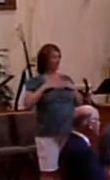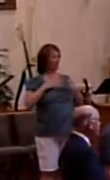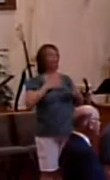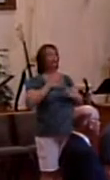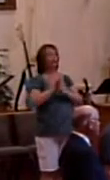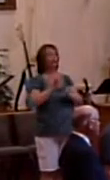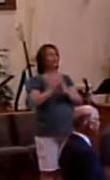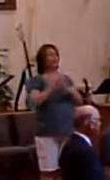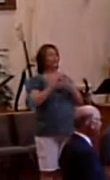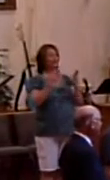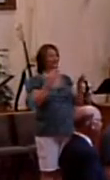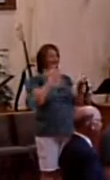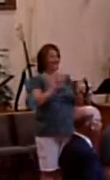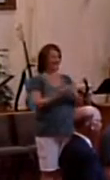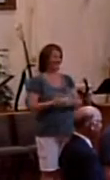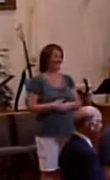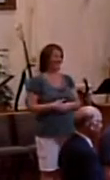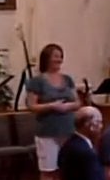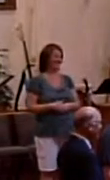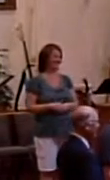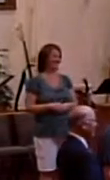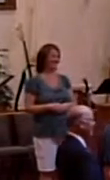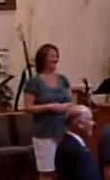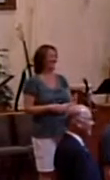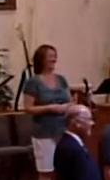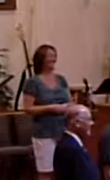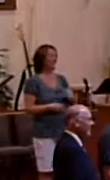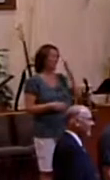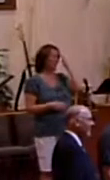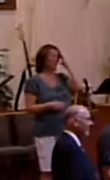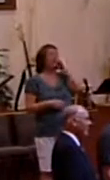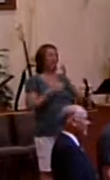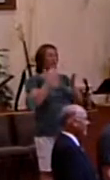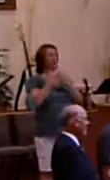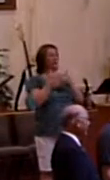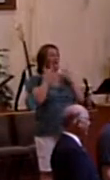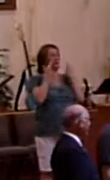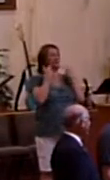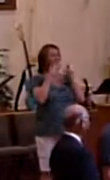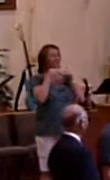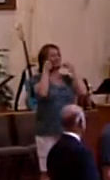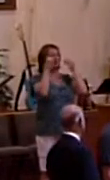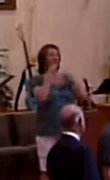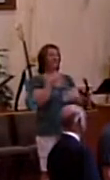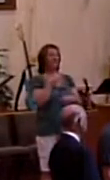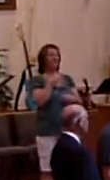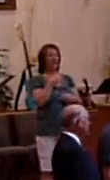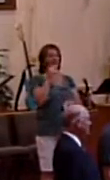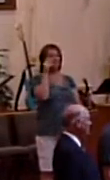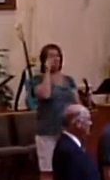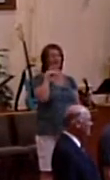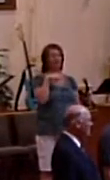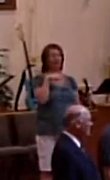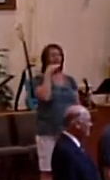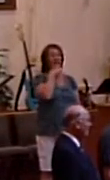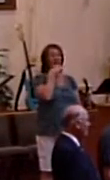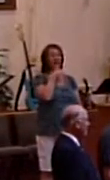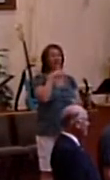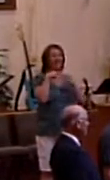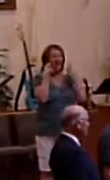jokes so well. And they're good at laughing. They all have their fake laugh. And then where's